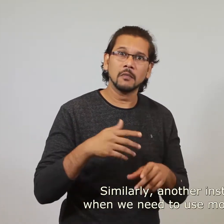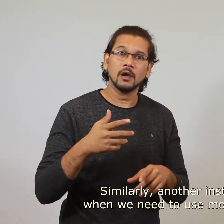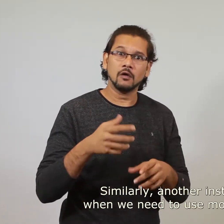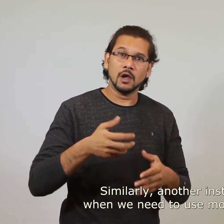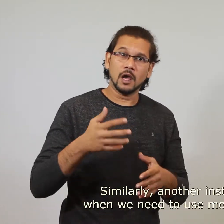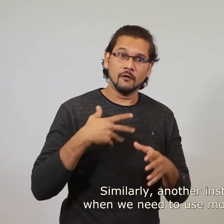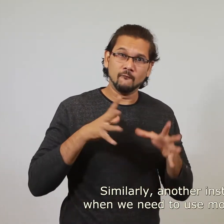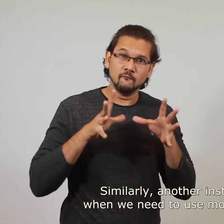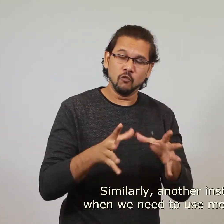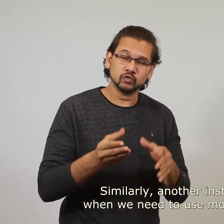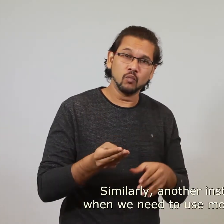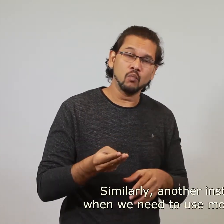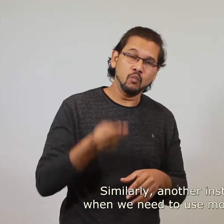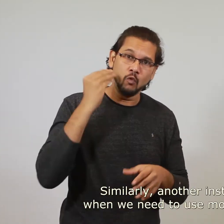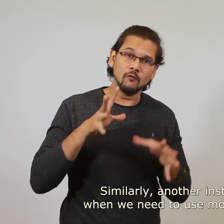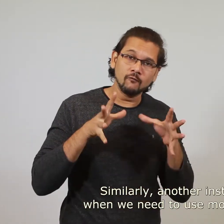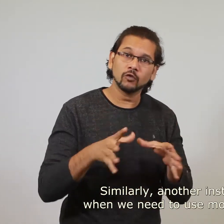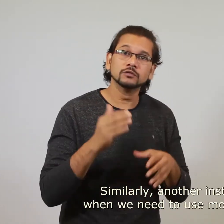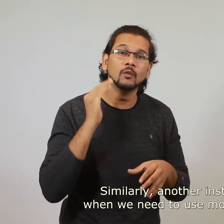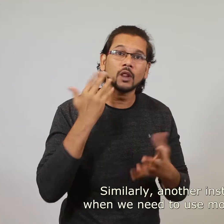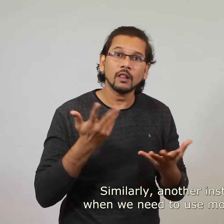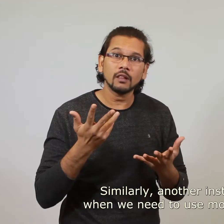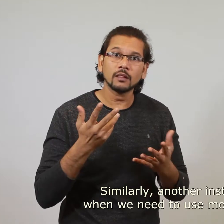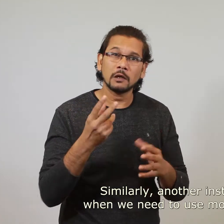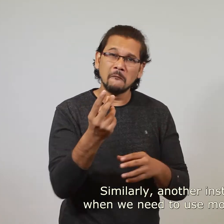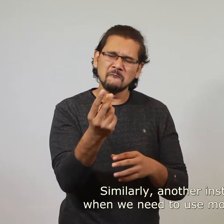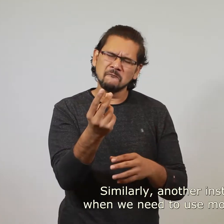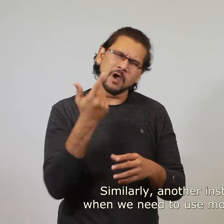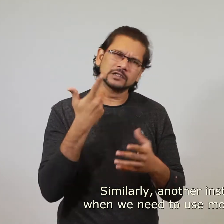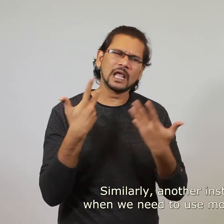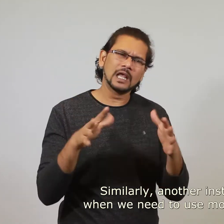Similarly, another instance when we need to use more force